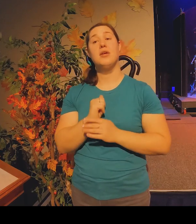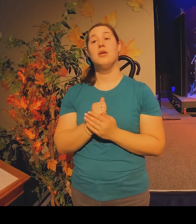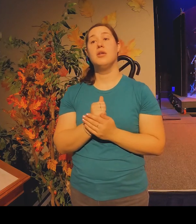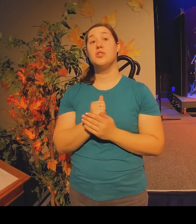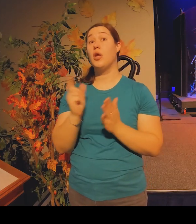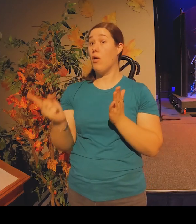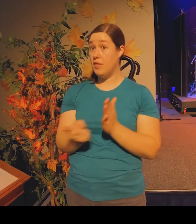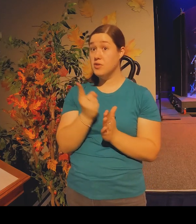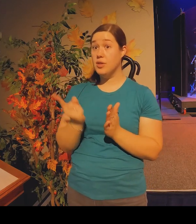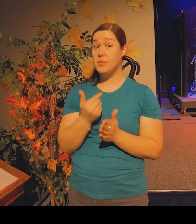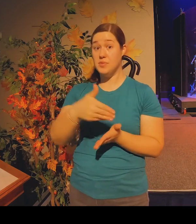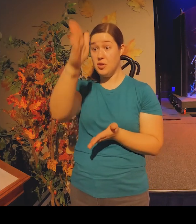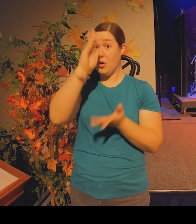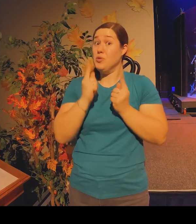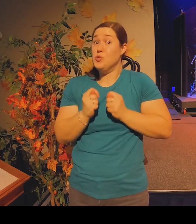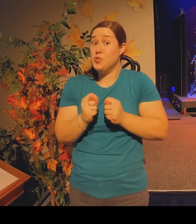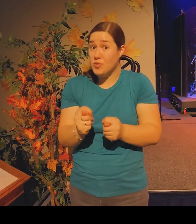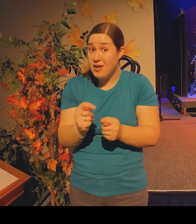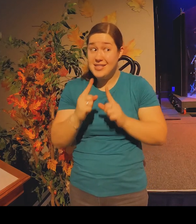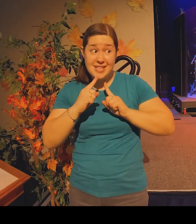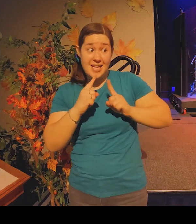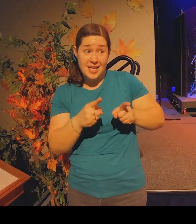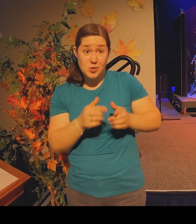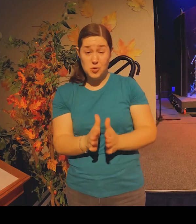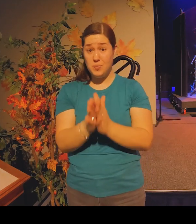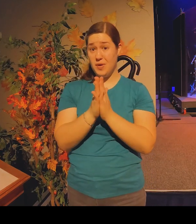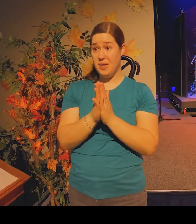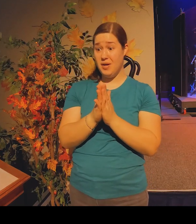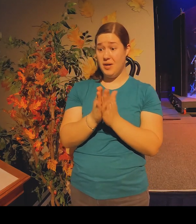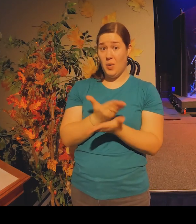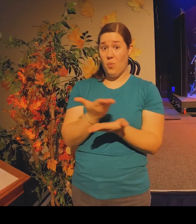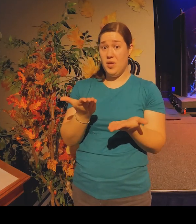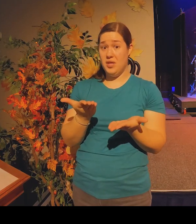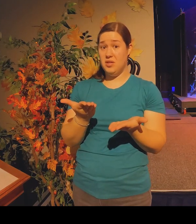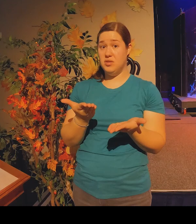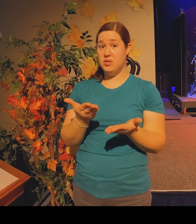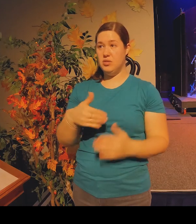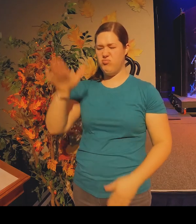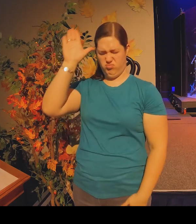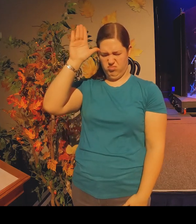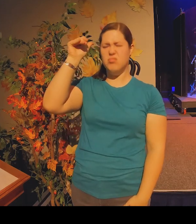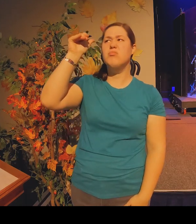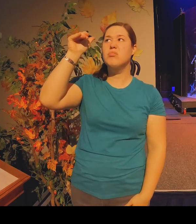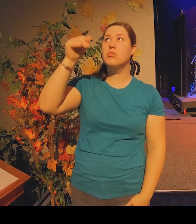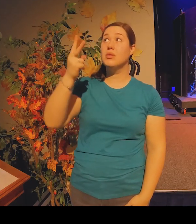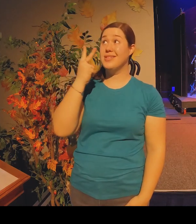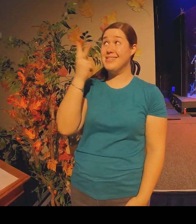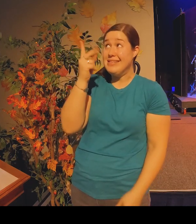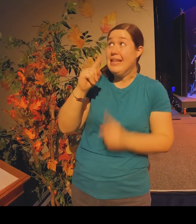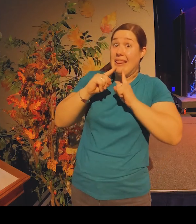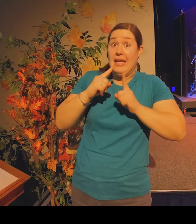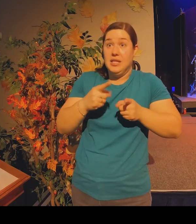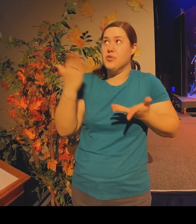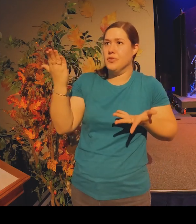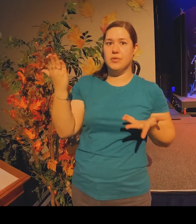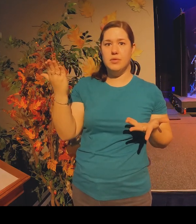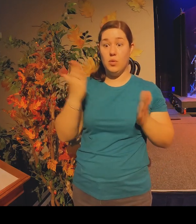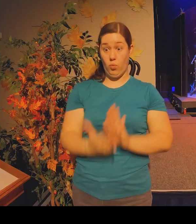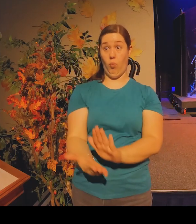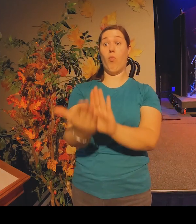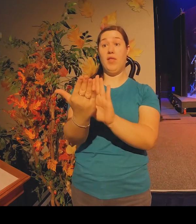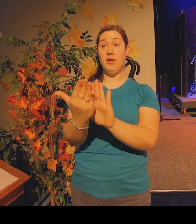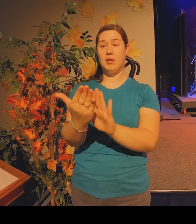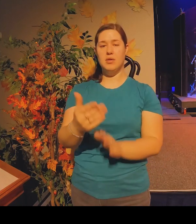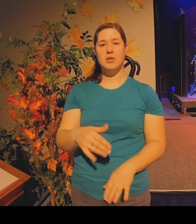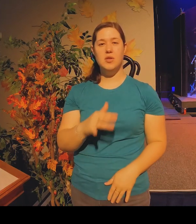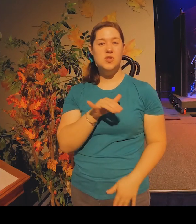just too stubborn to see the answer right in front of us. Kind of like that old story about the guy that was experiencing a